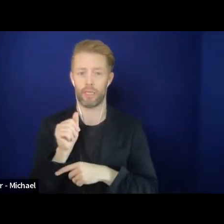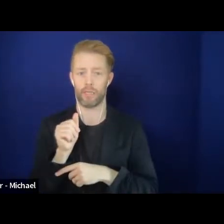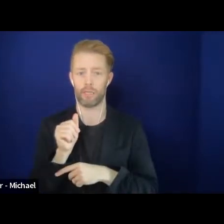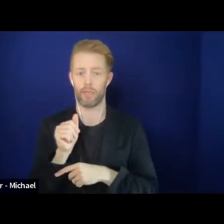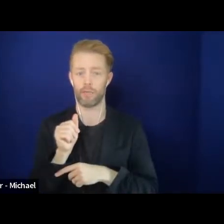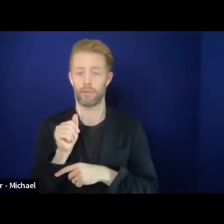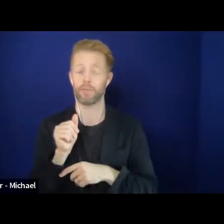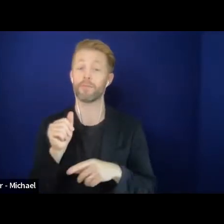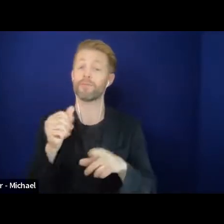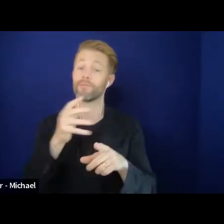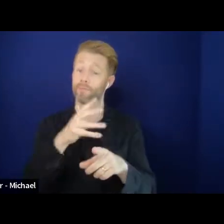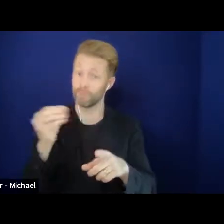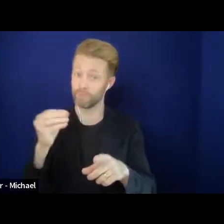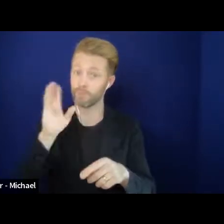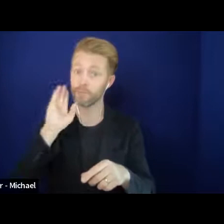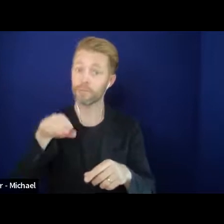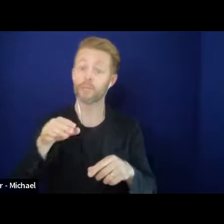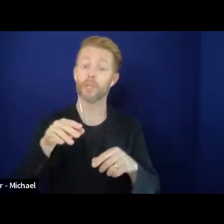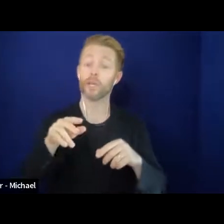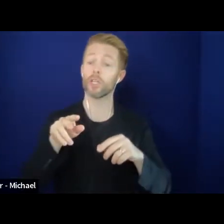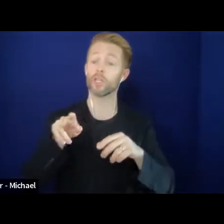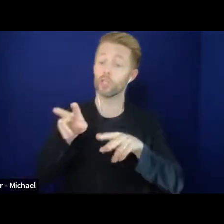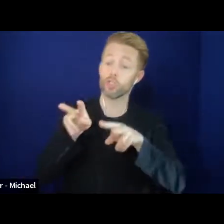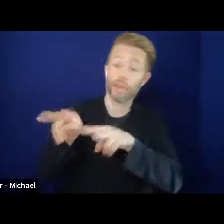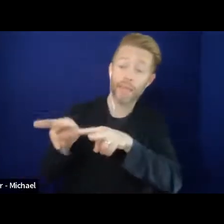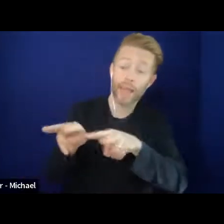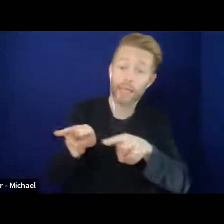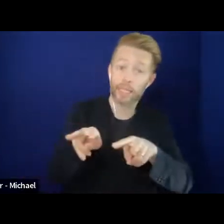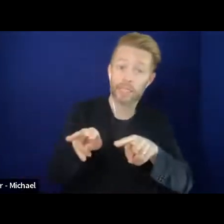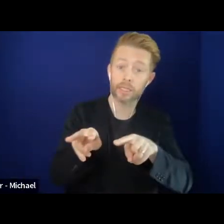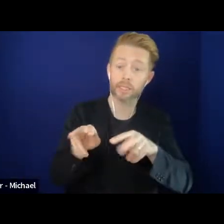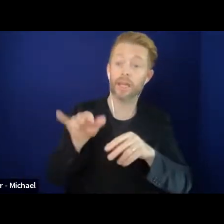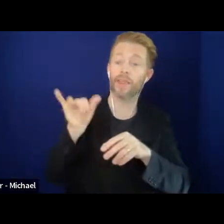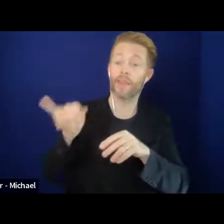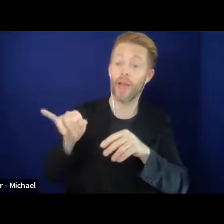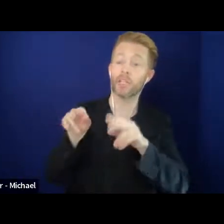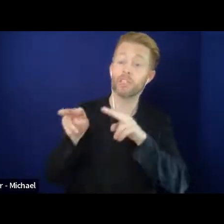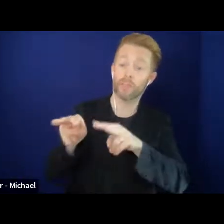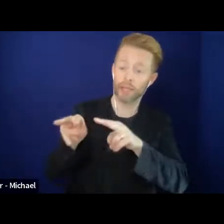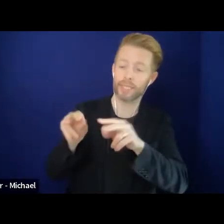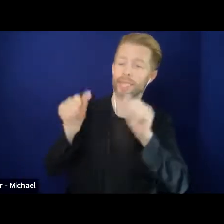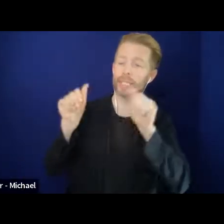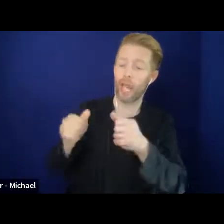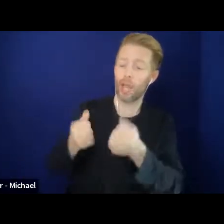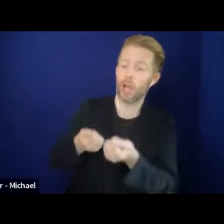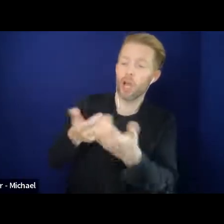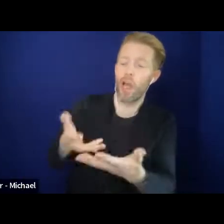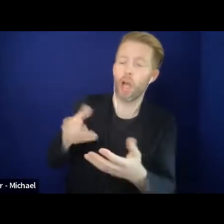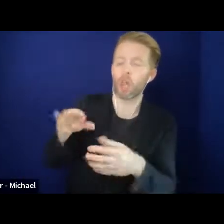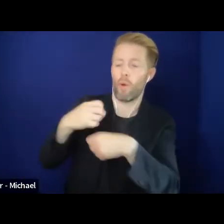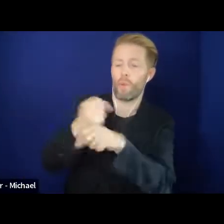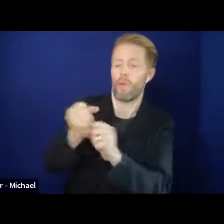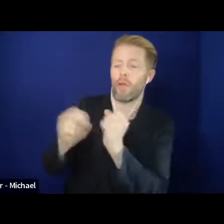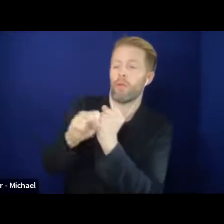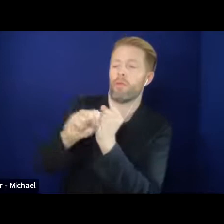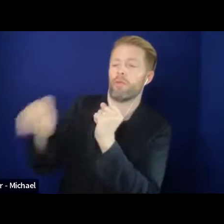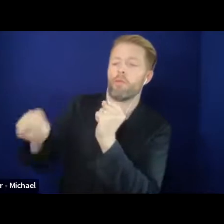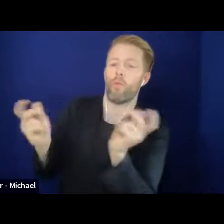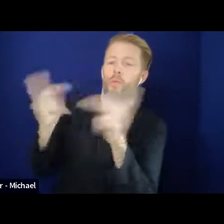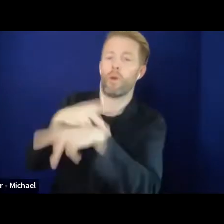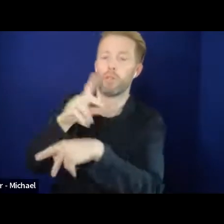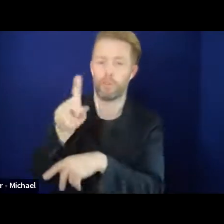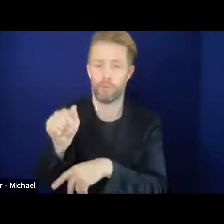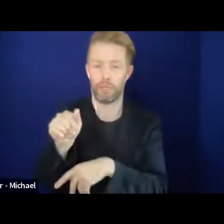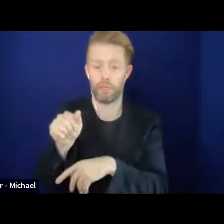surveillance technologies is the possibility of causing or exacerbating disabilities. If a person didn't have a